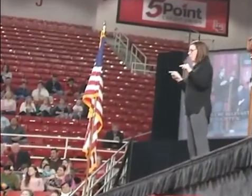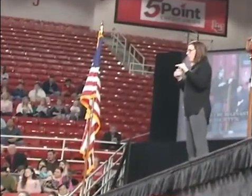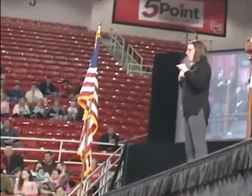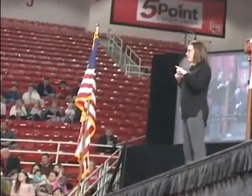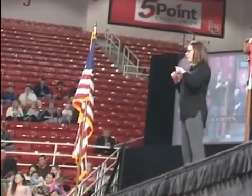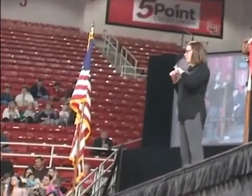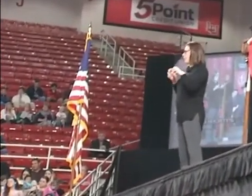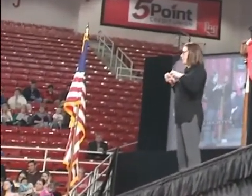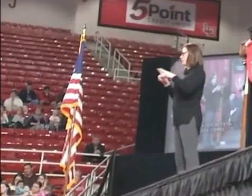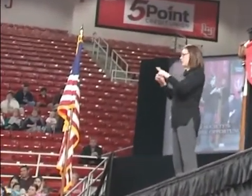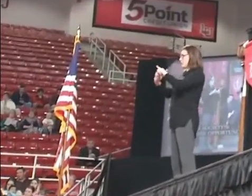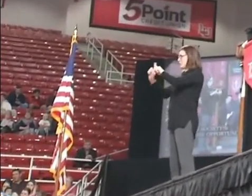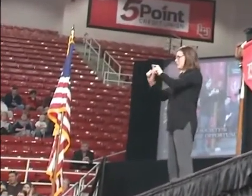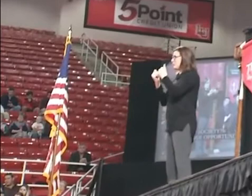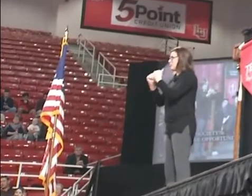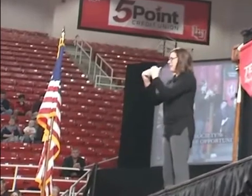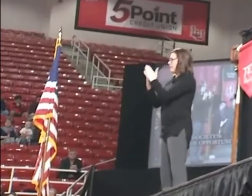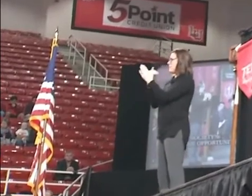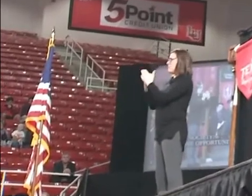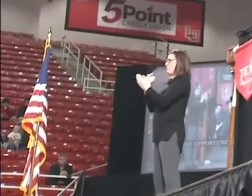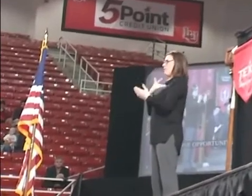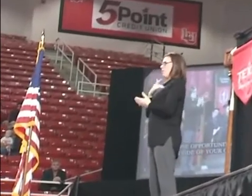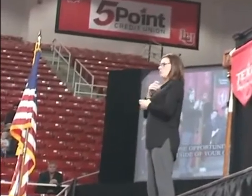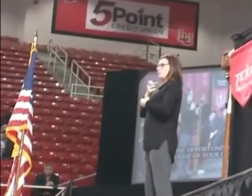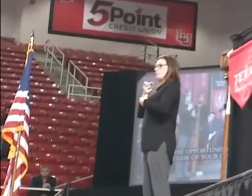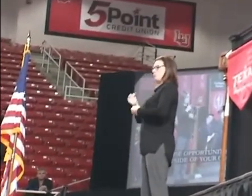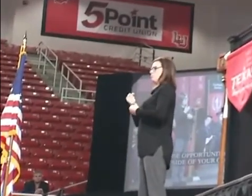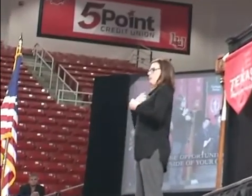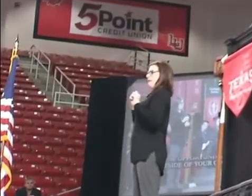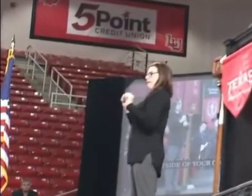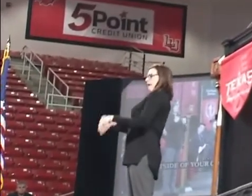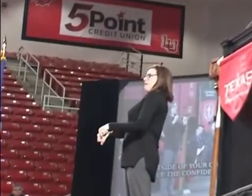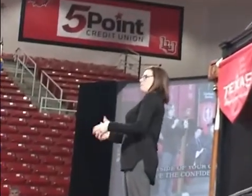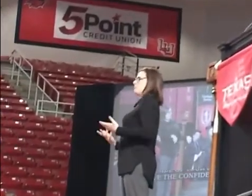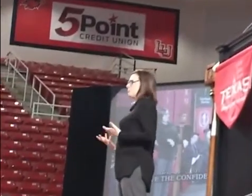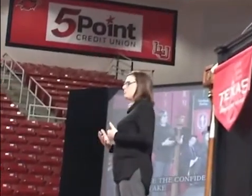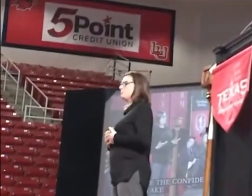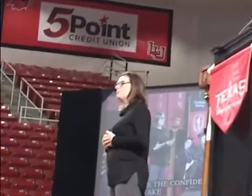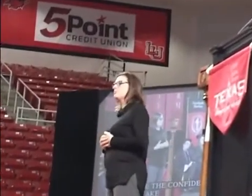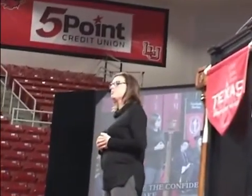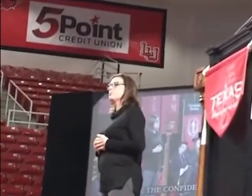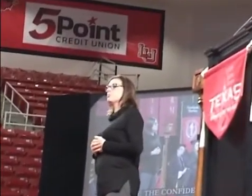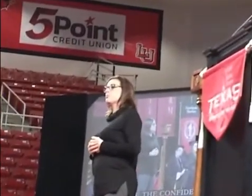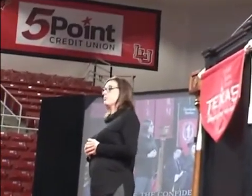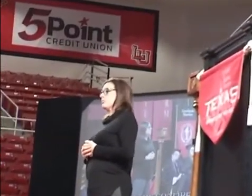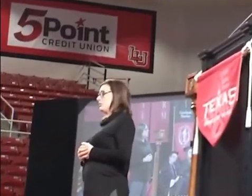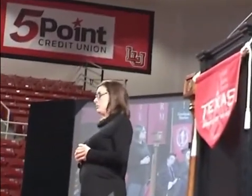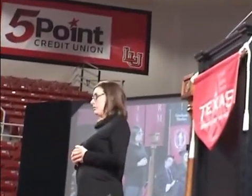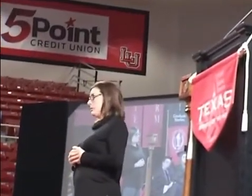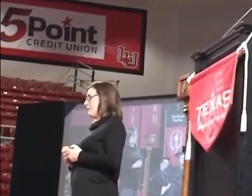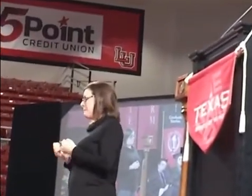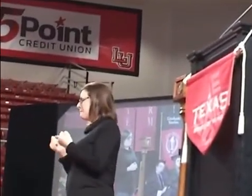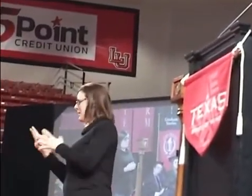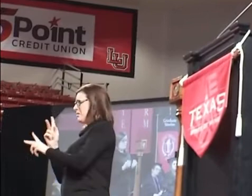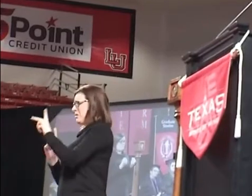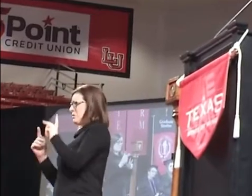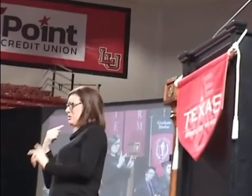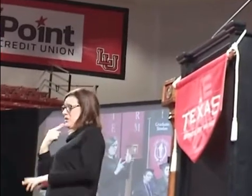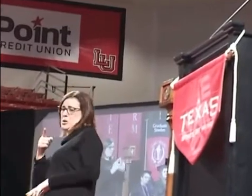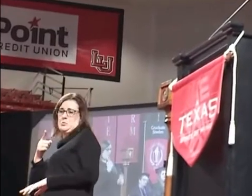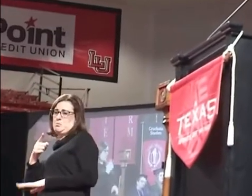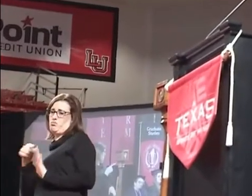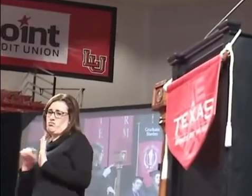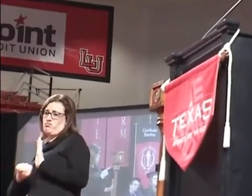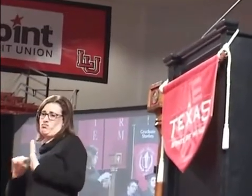outside of your comfort zone, have the confidence in yourself to take that chance. There will always be plenty of people to tell you why it won't